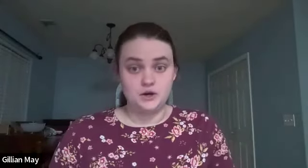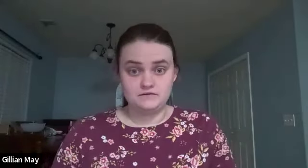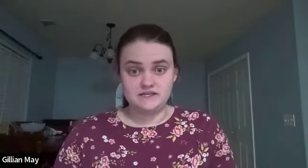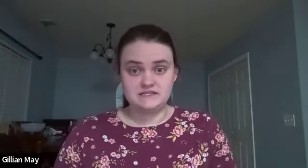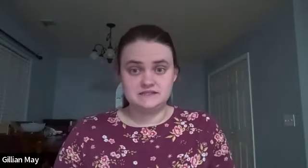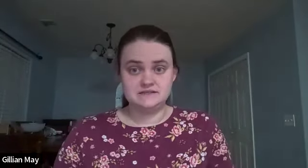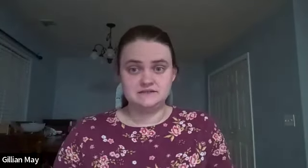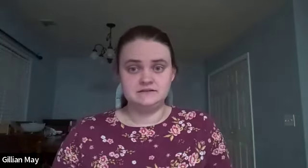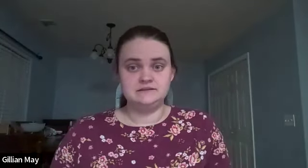nervous,